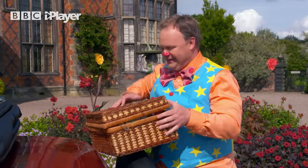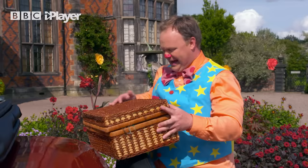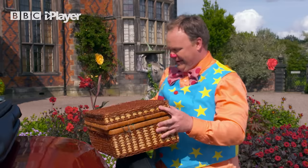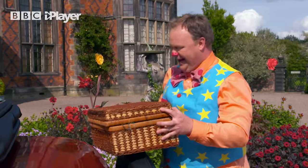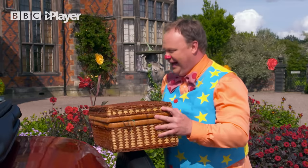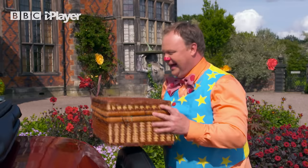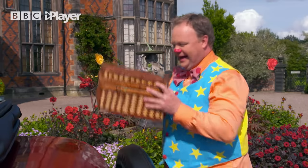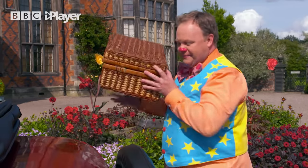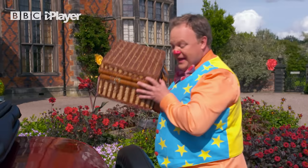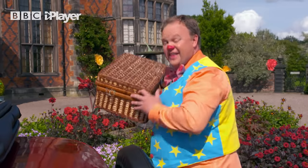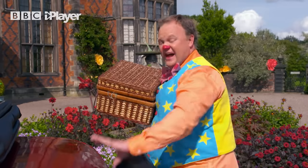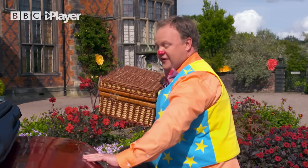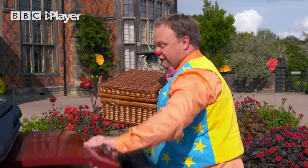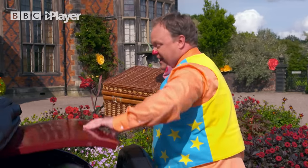There we are. That should fit.